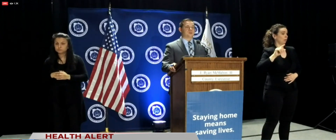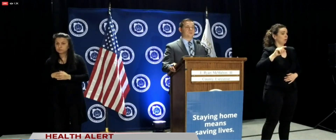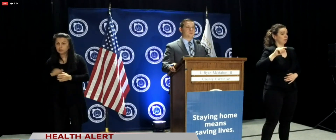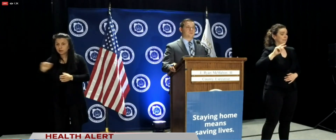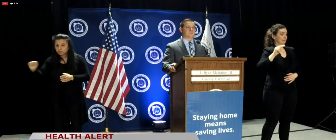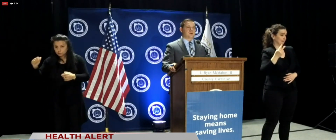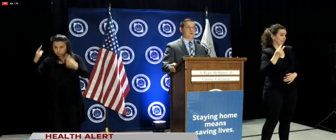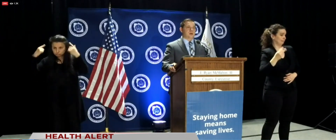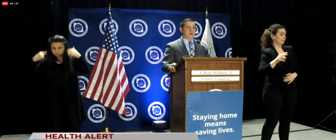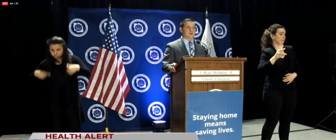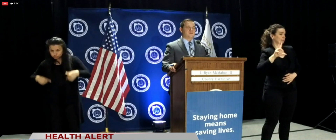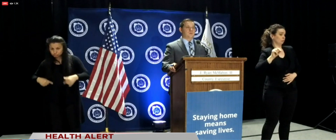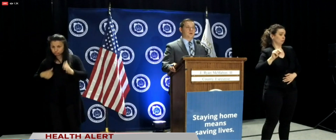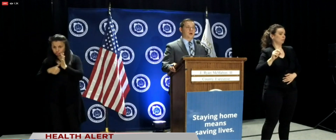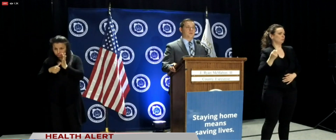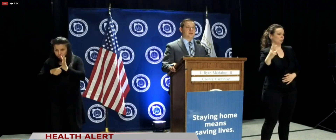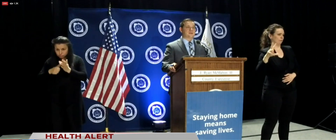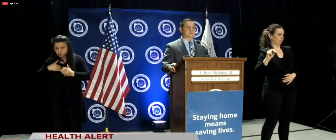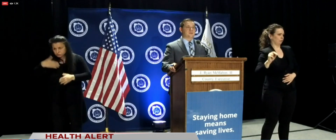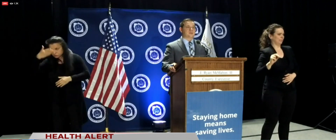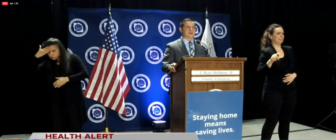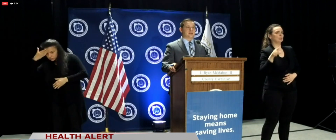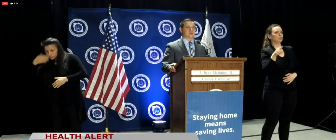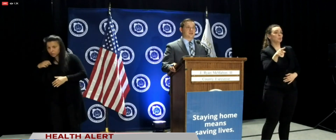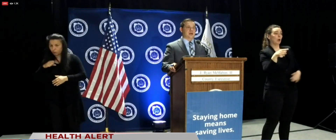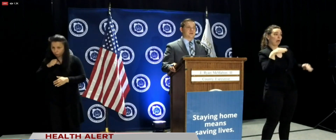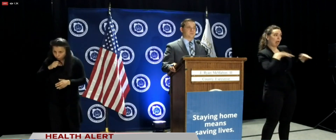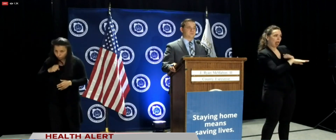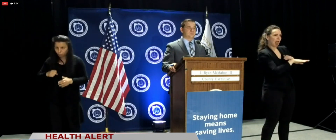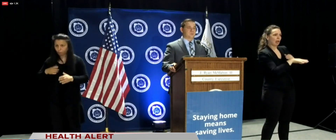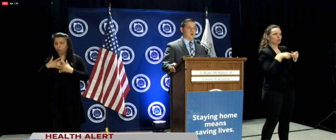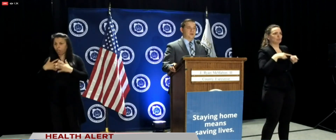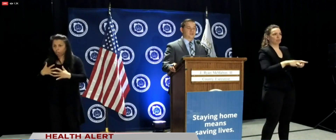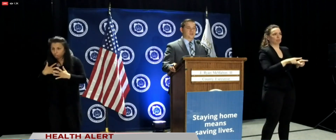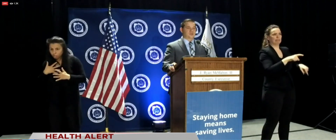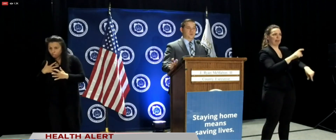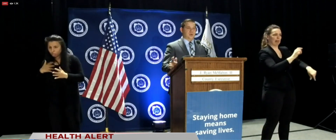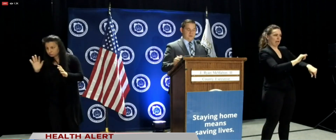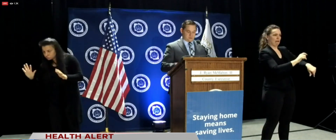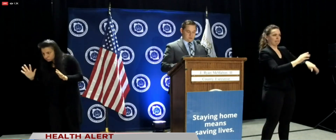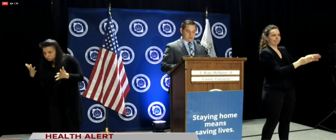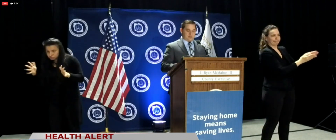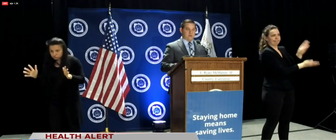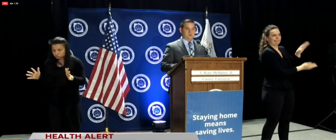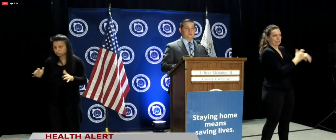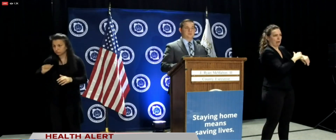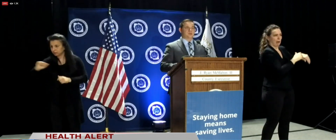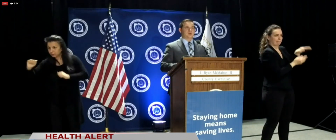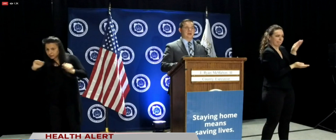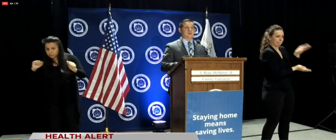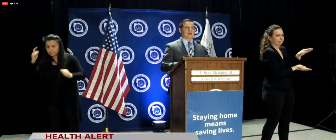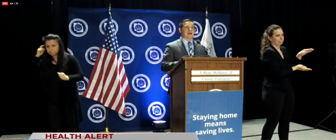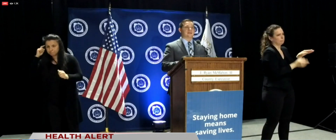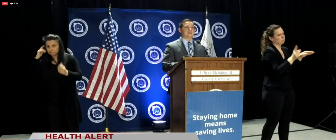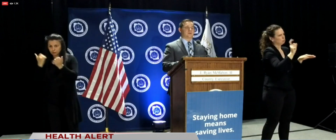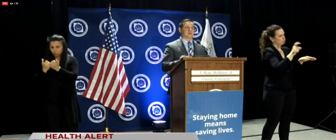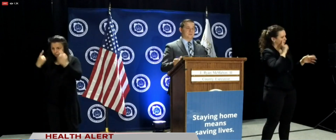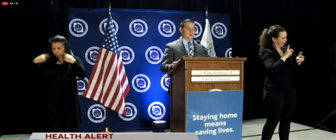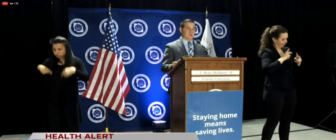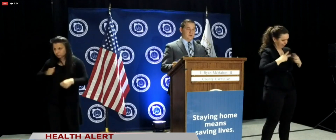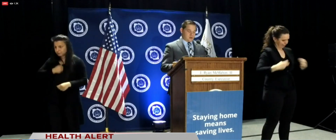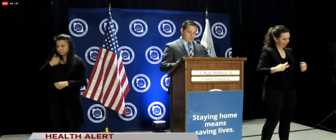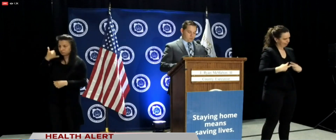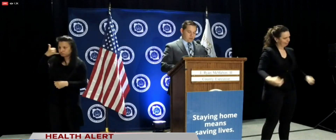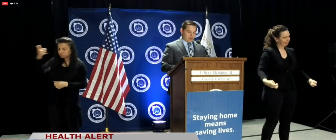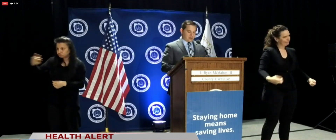your symptoms, and if you come with any symptoms, contact your doctor. Just because you went during these hours doesn't mean you had direct contact with